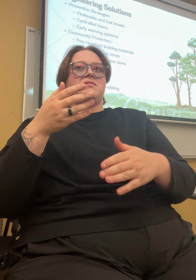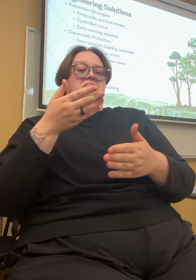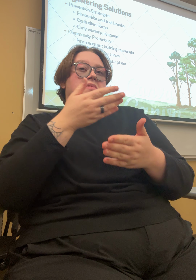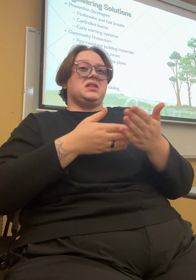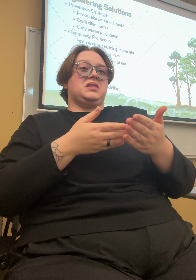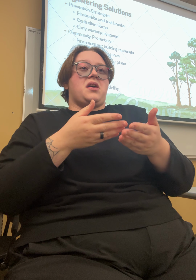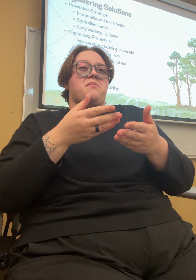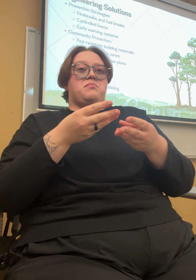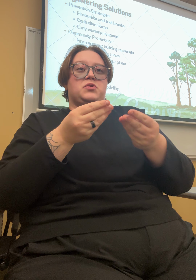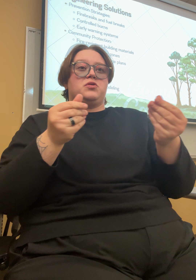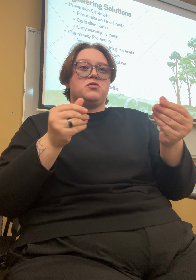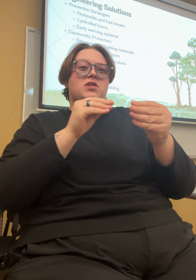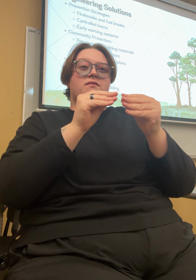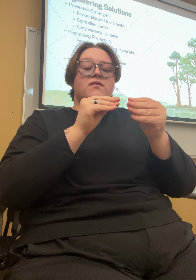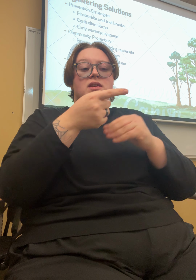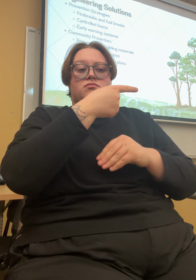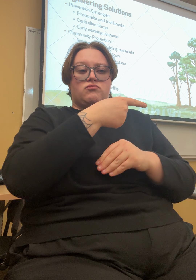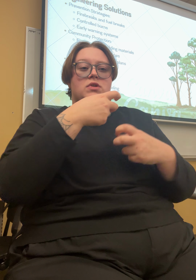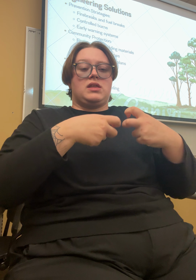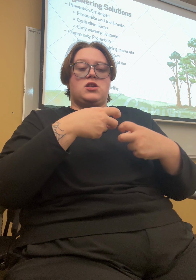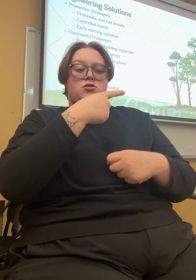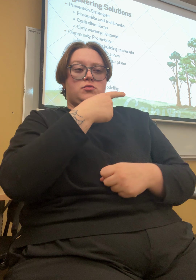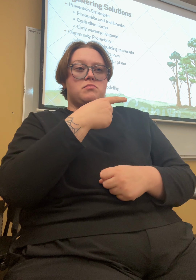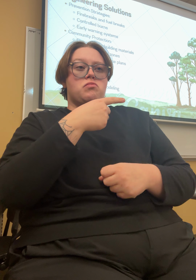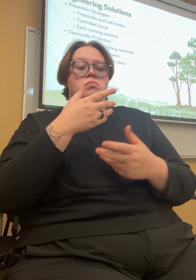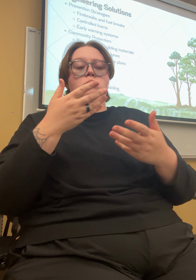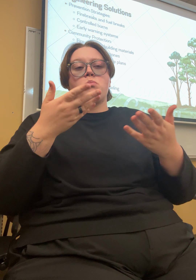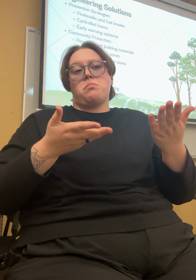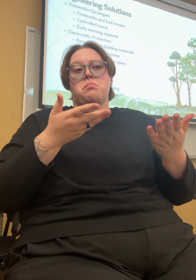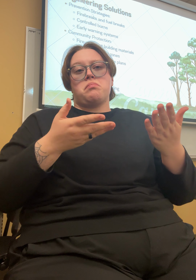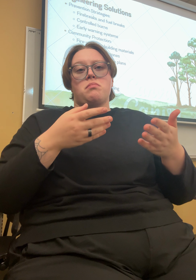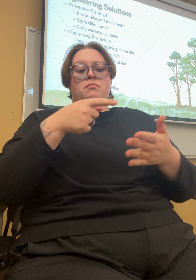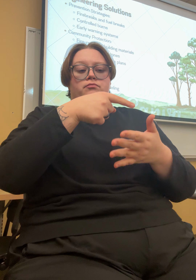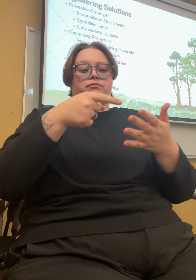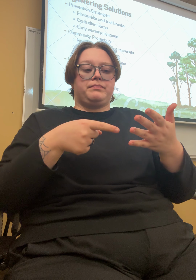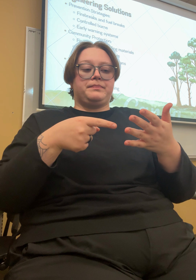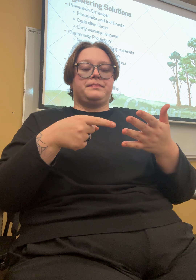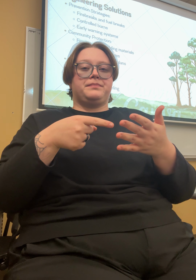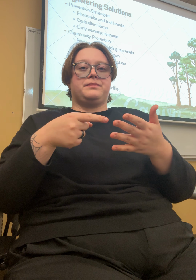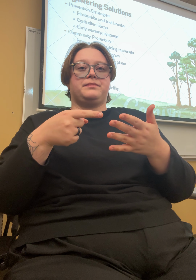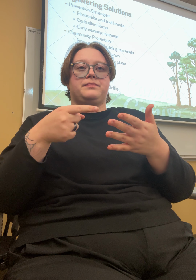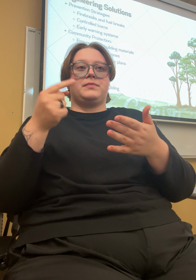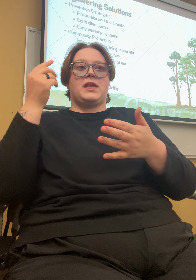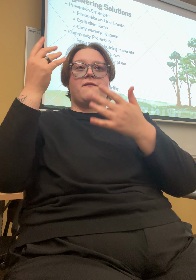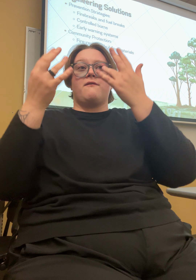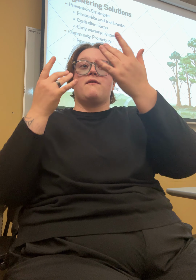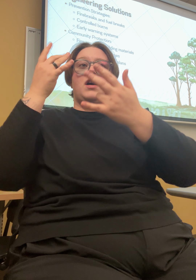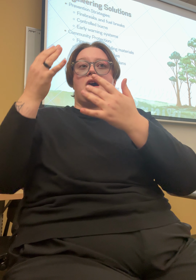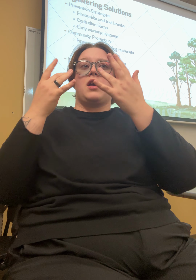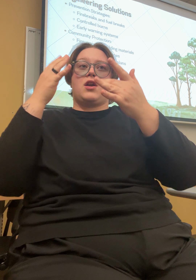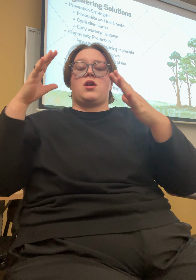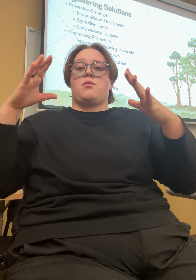happening. Some strategies you can use are fire breaks and fuel breaks, controlled